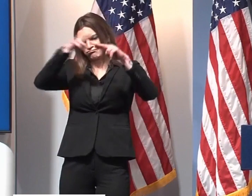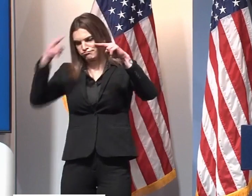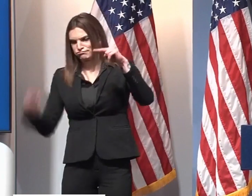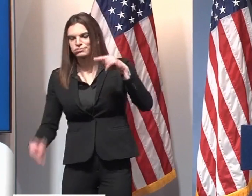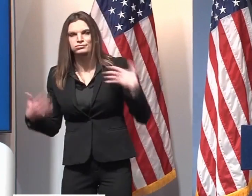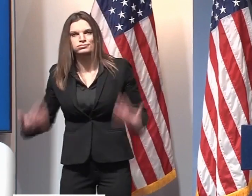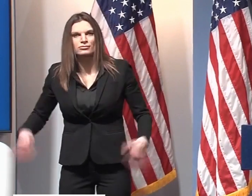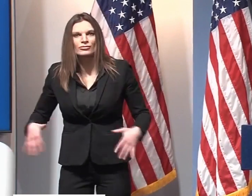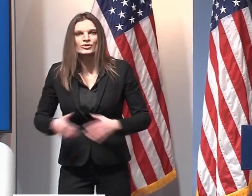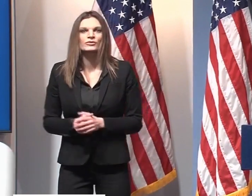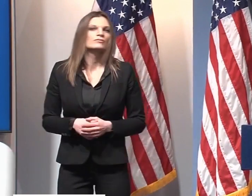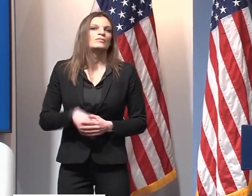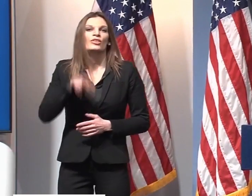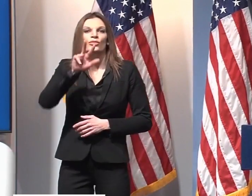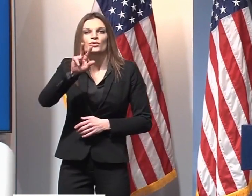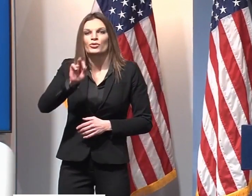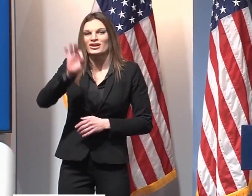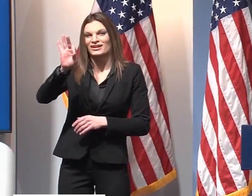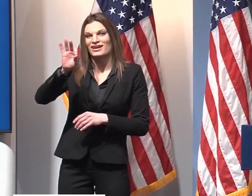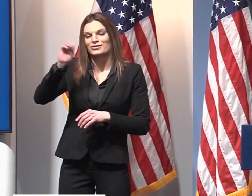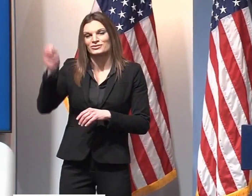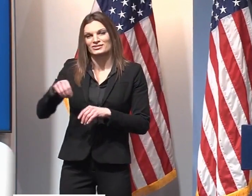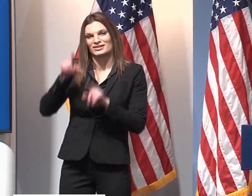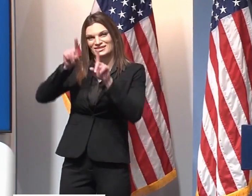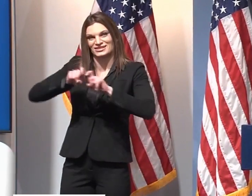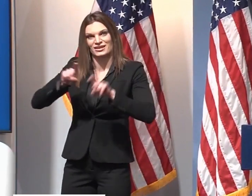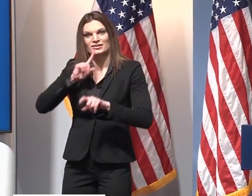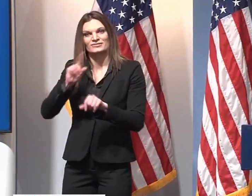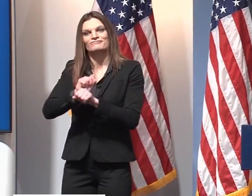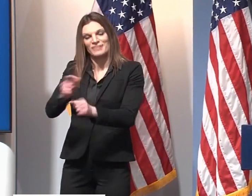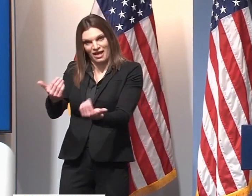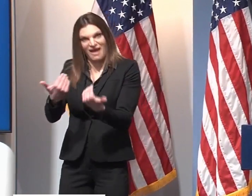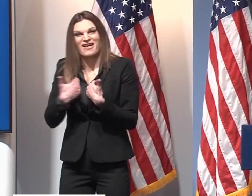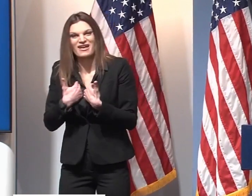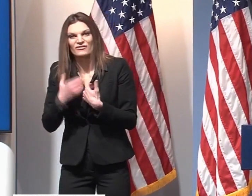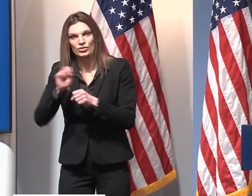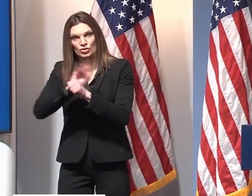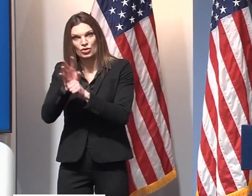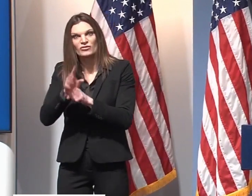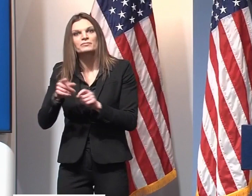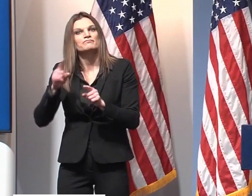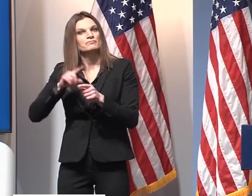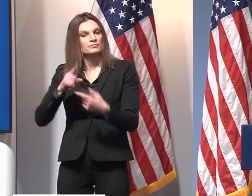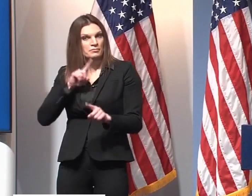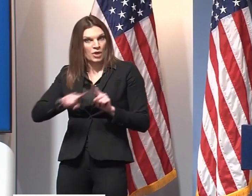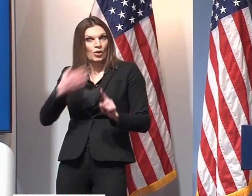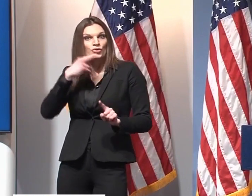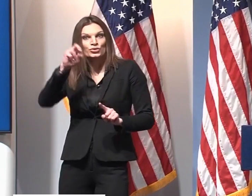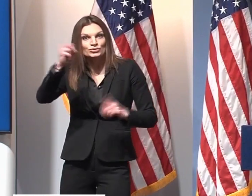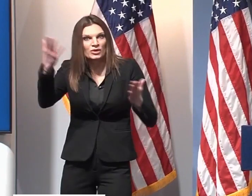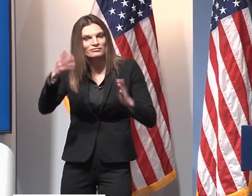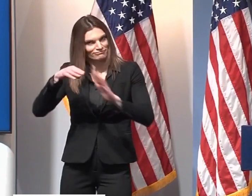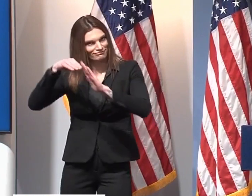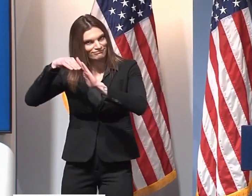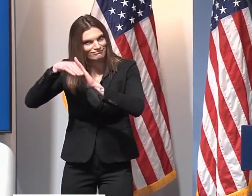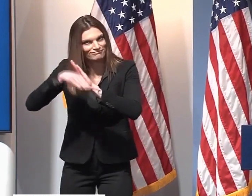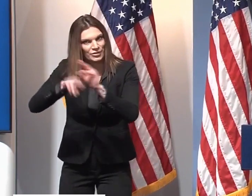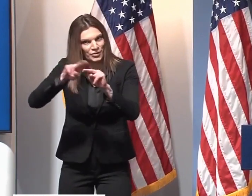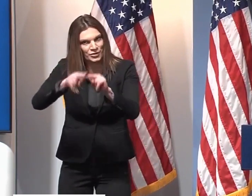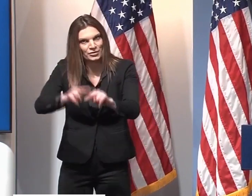3.9% of tests in the state are coming back positive, and that continues to decline over the past 5 weeks as well.